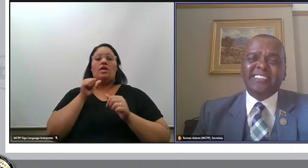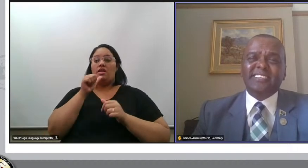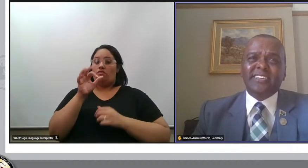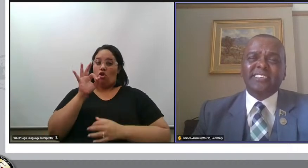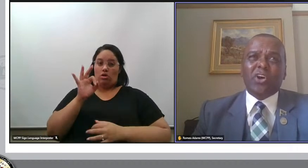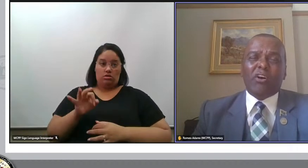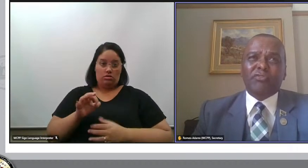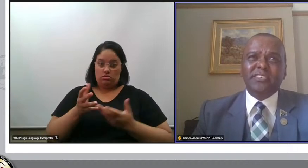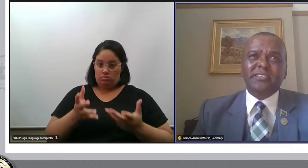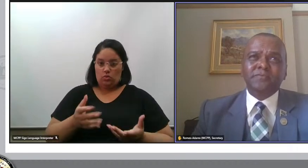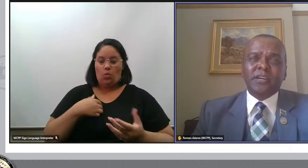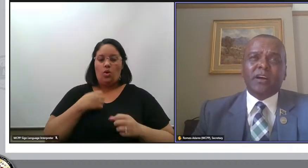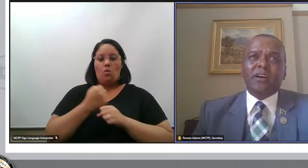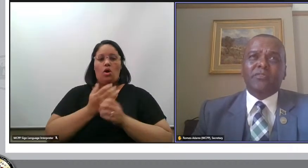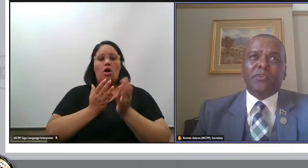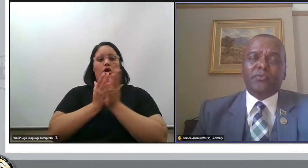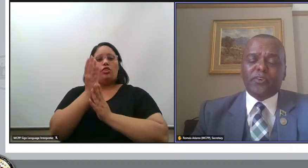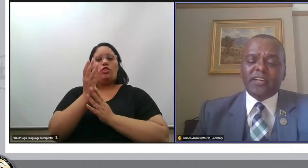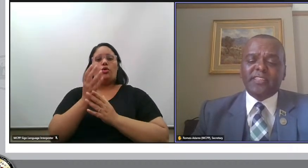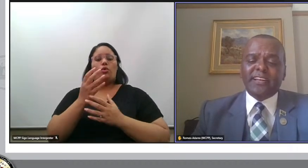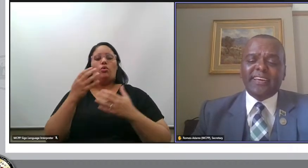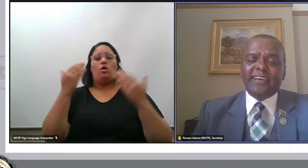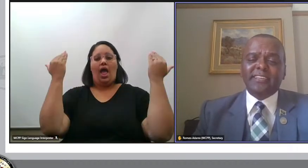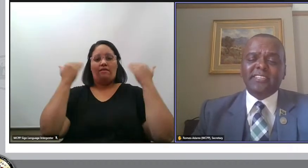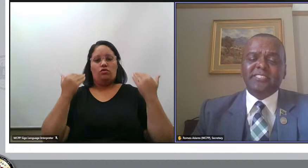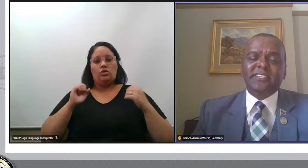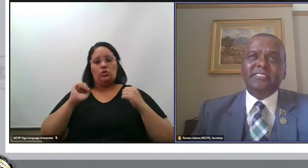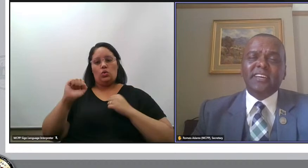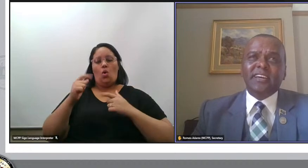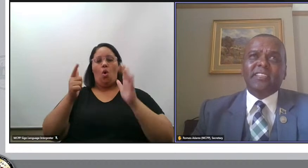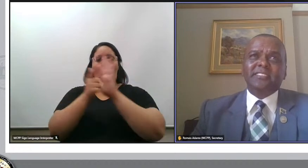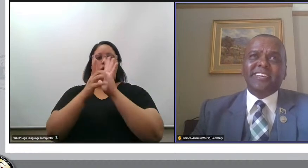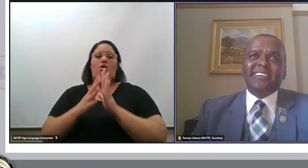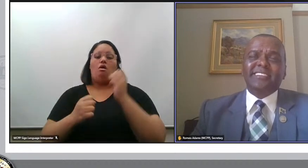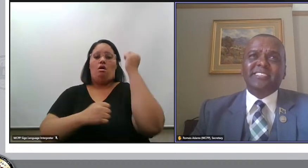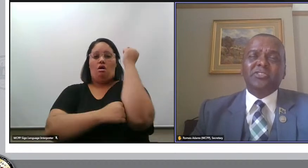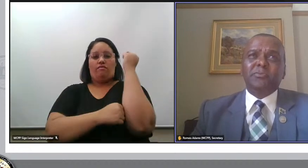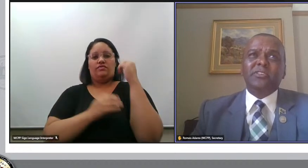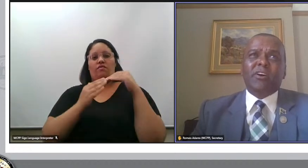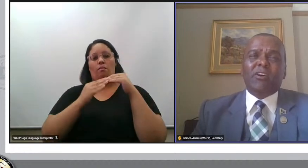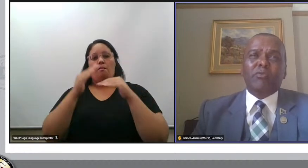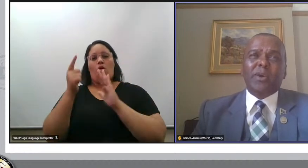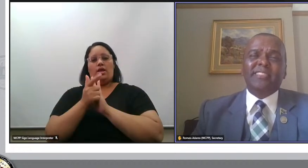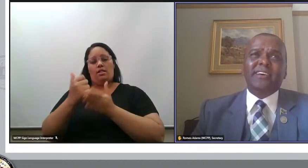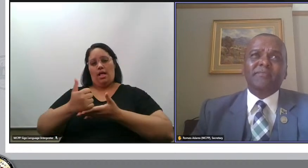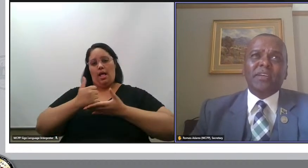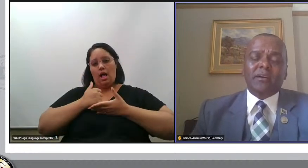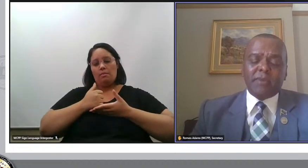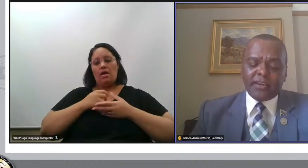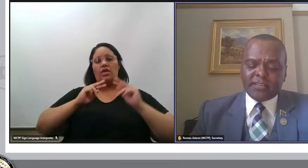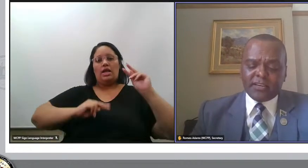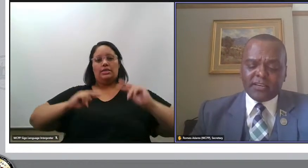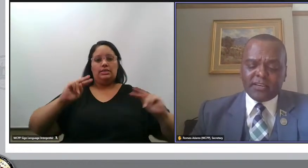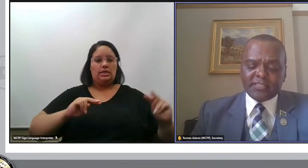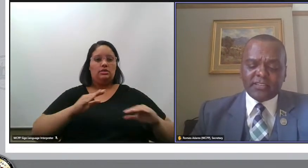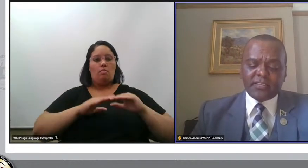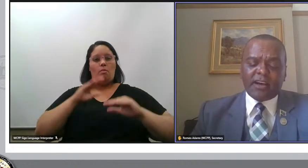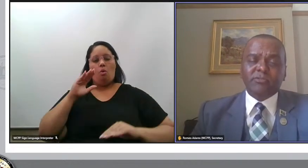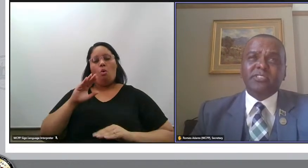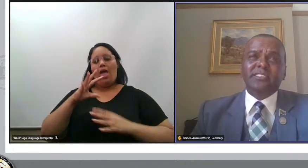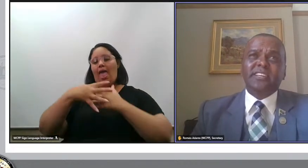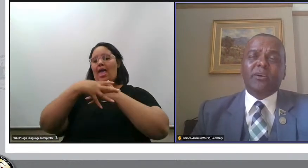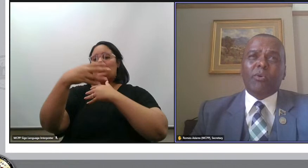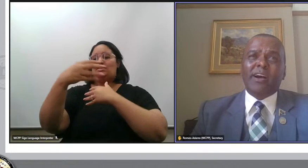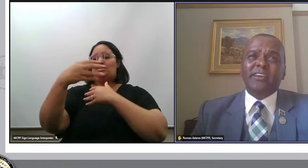through the state attorney's office for further legal assistance. There's then an assessment of whether